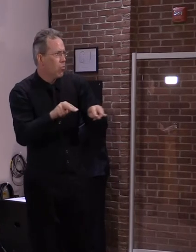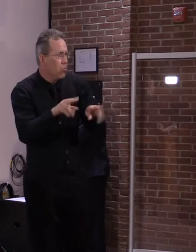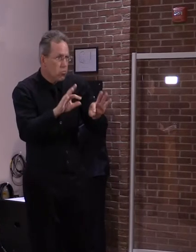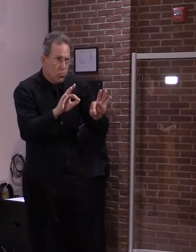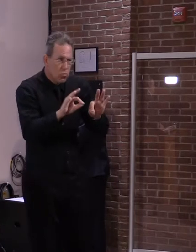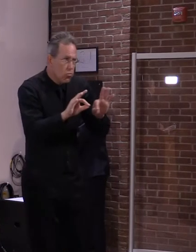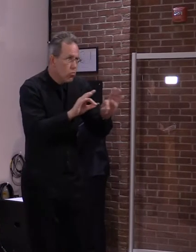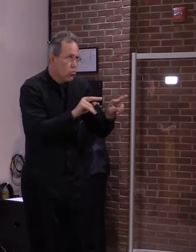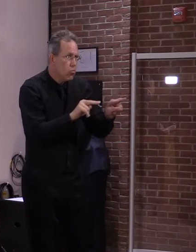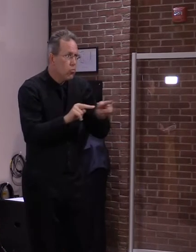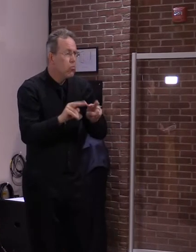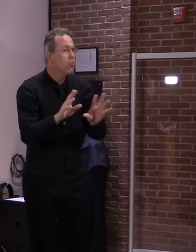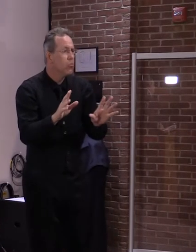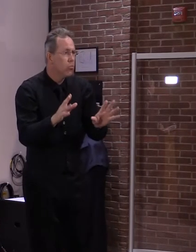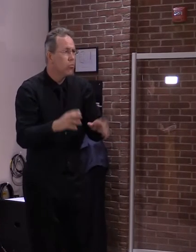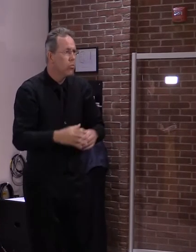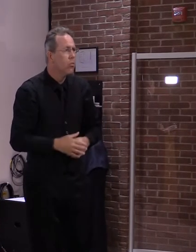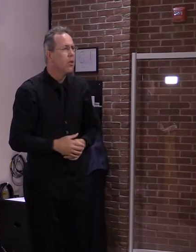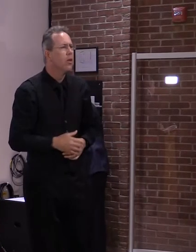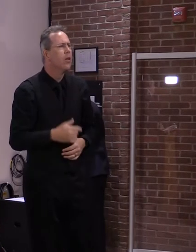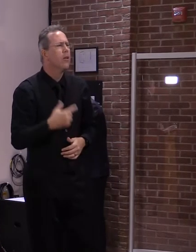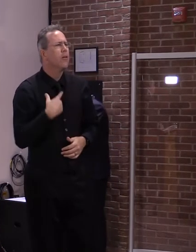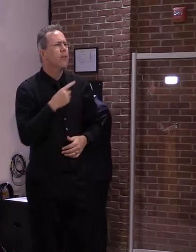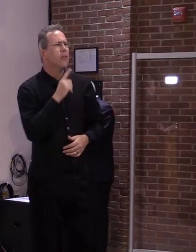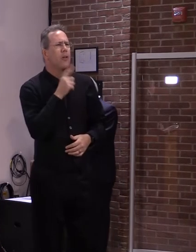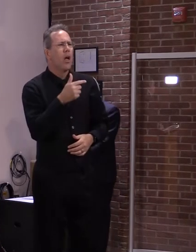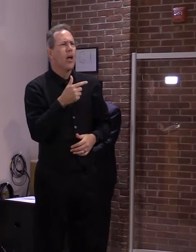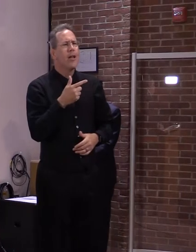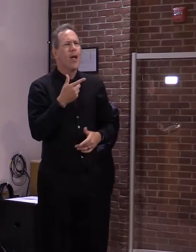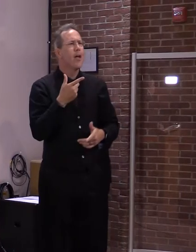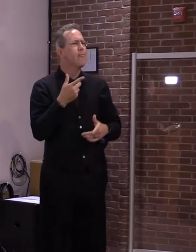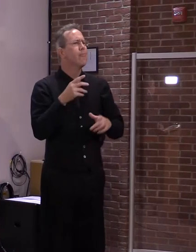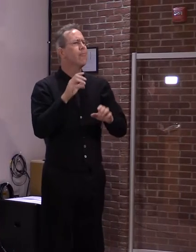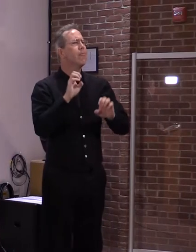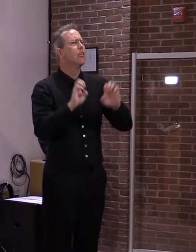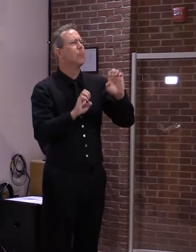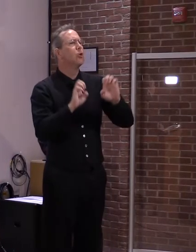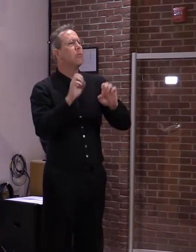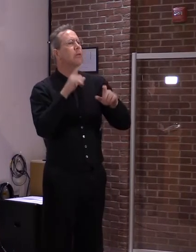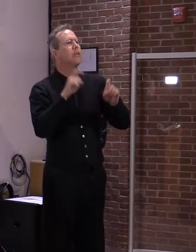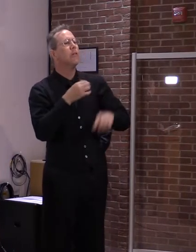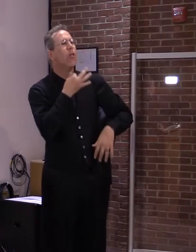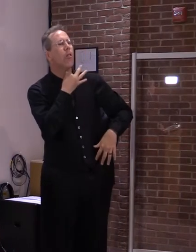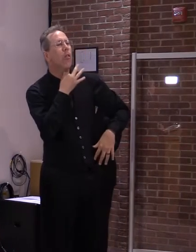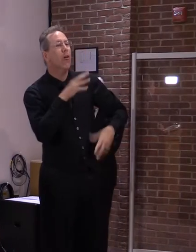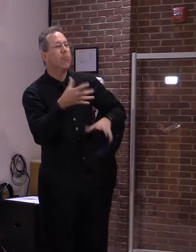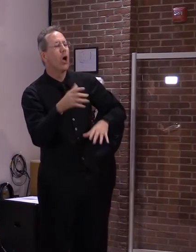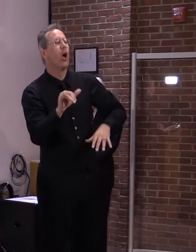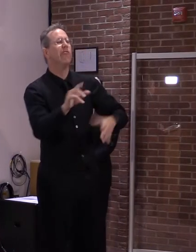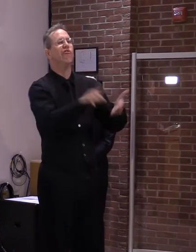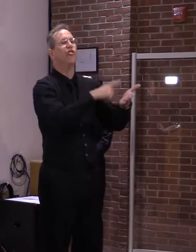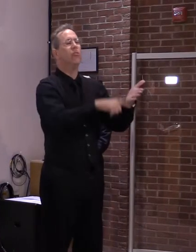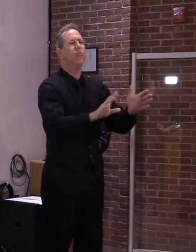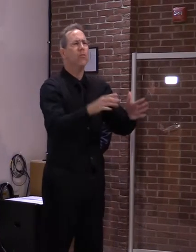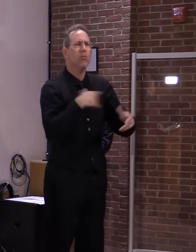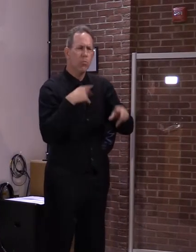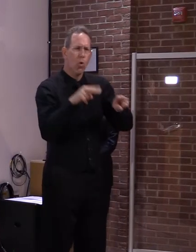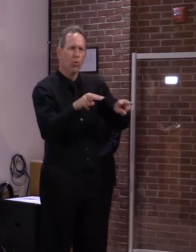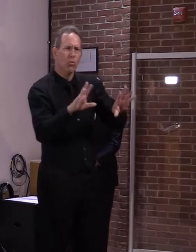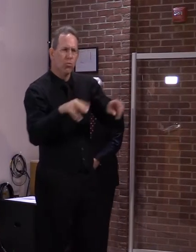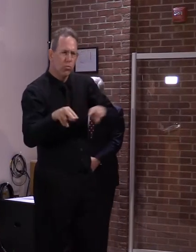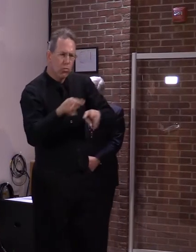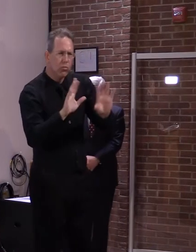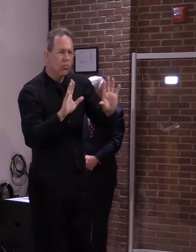evaluation. The memo that we're putting out to schools doesn't speak to that issue. But certainly our decision making will be